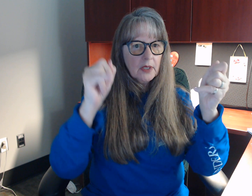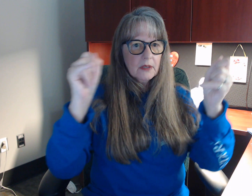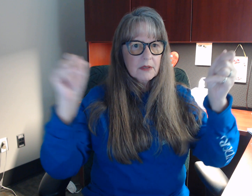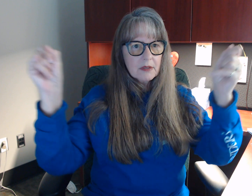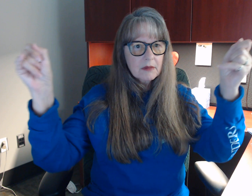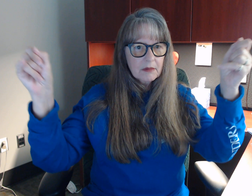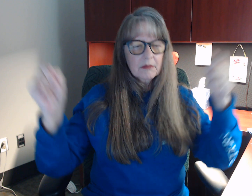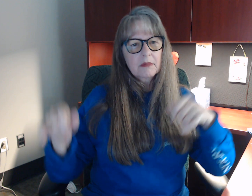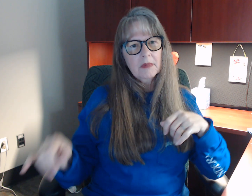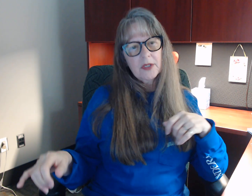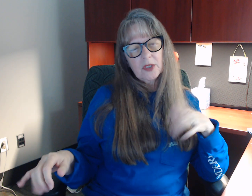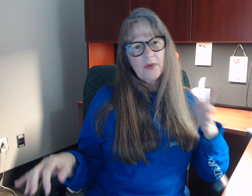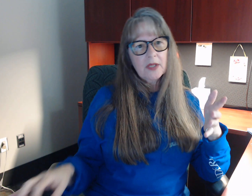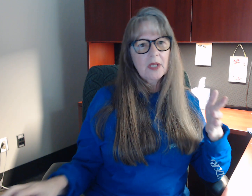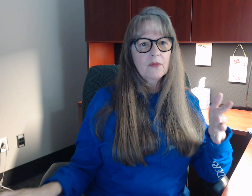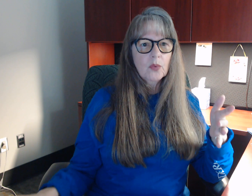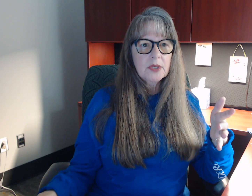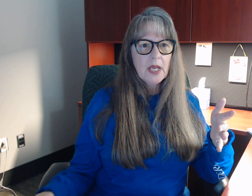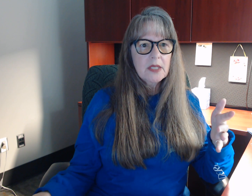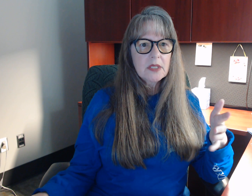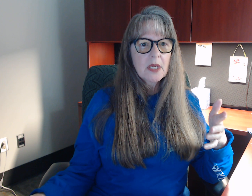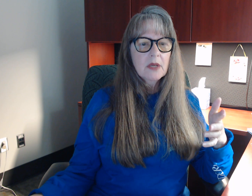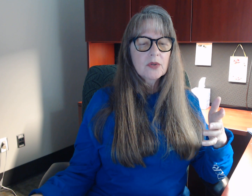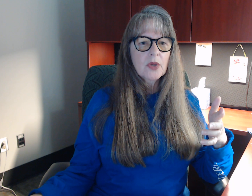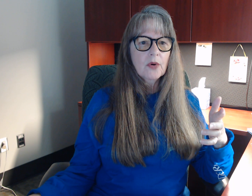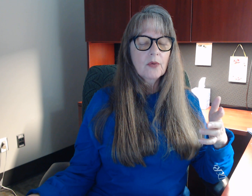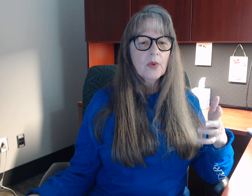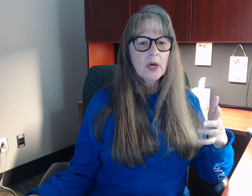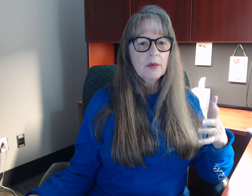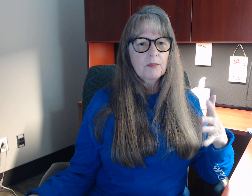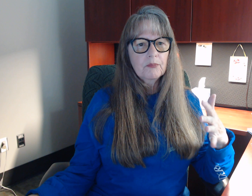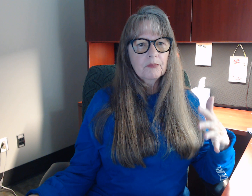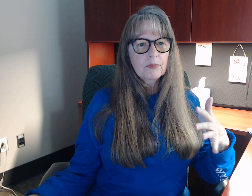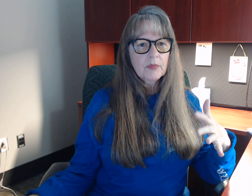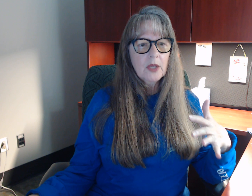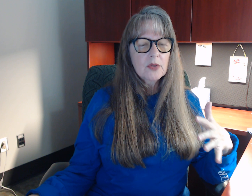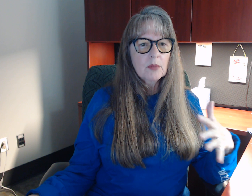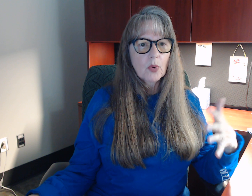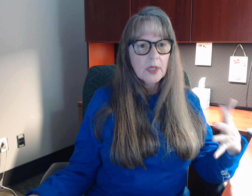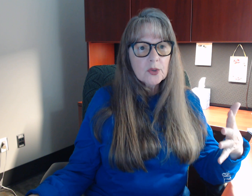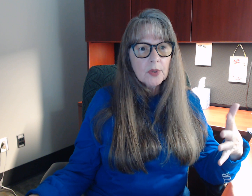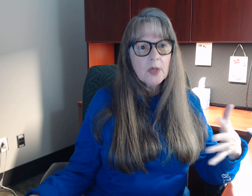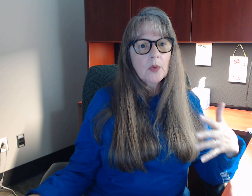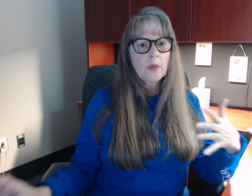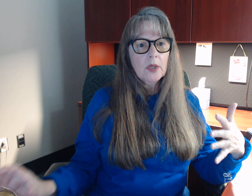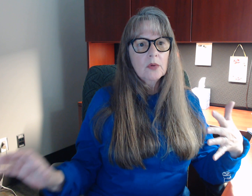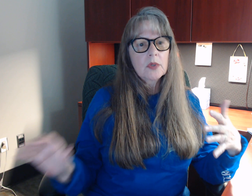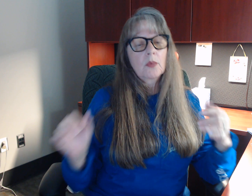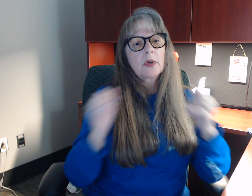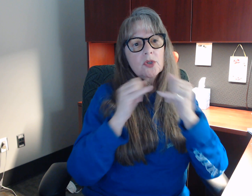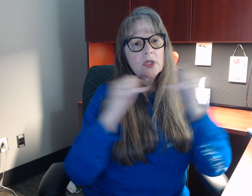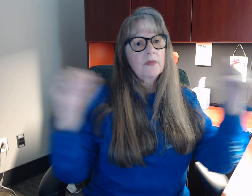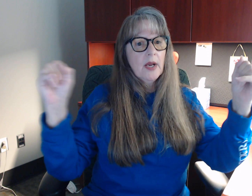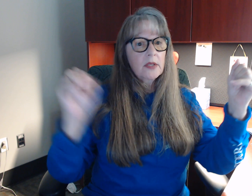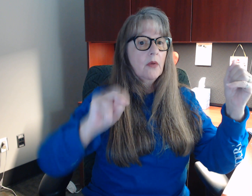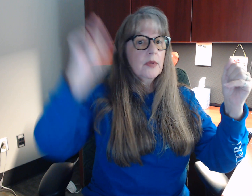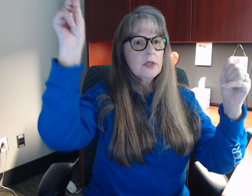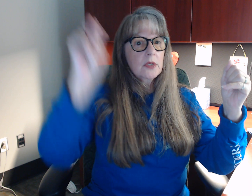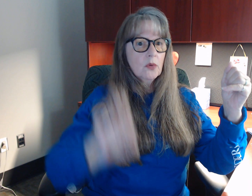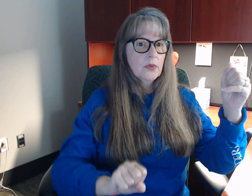is, because it divides like 4 states. So they use it more literally, where we use it where it just divides. Oh, this is the North and this is